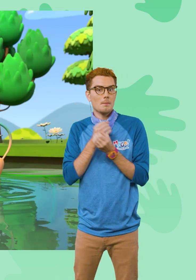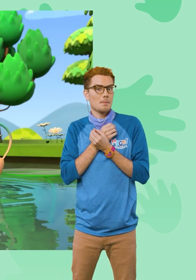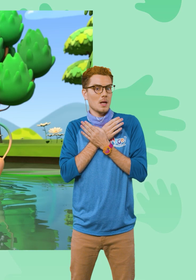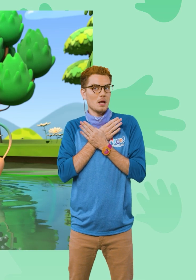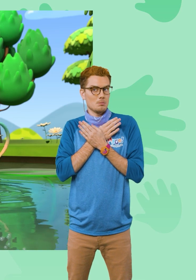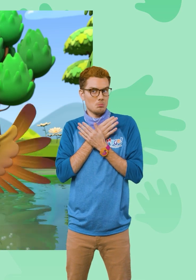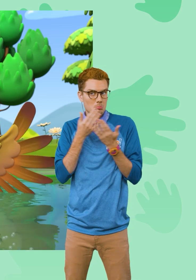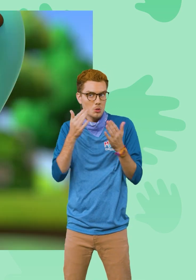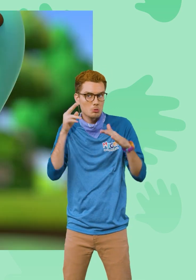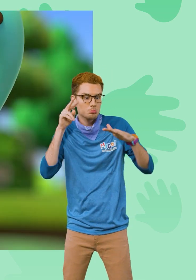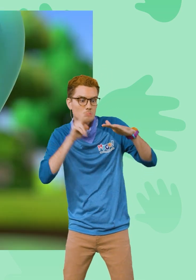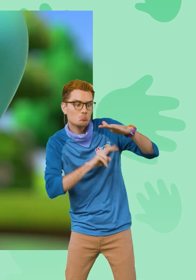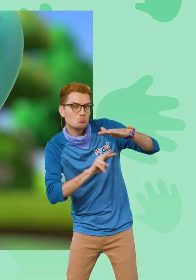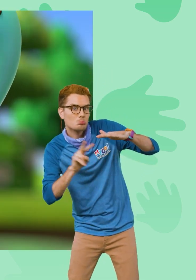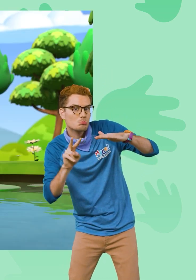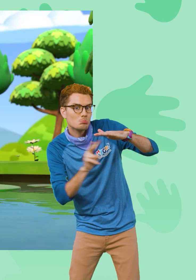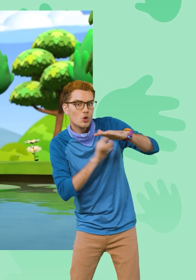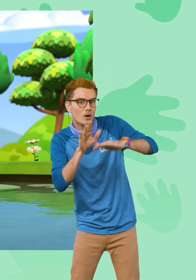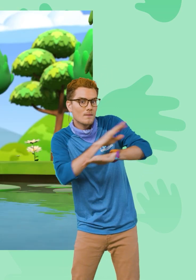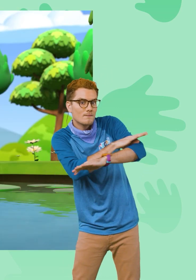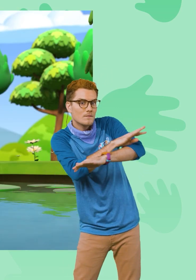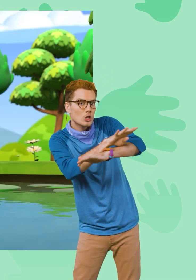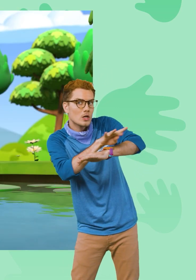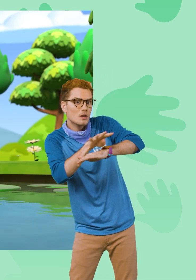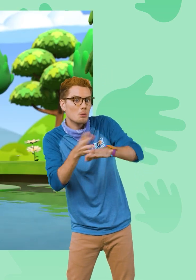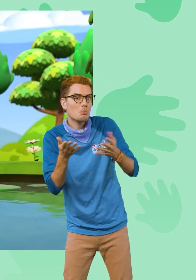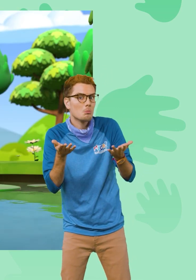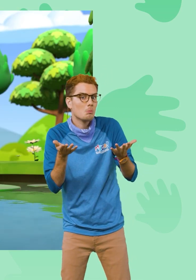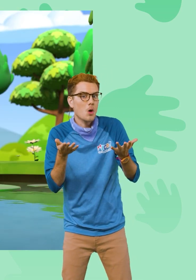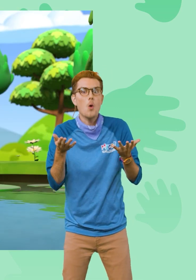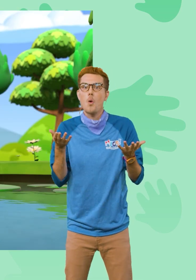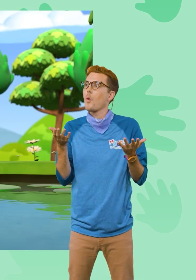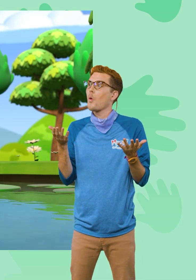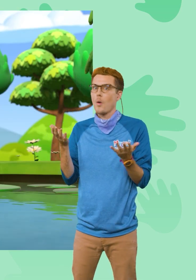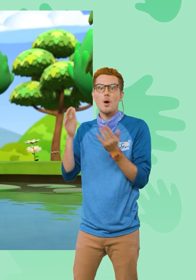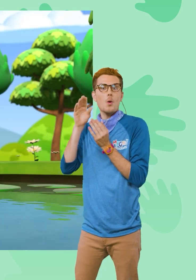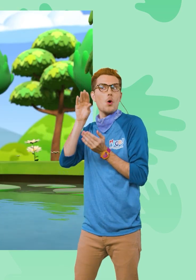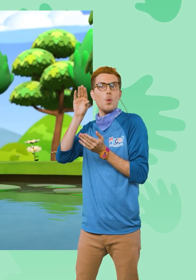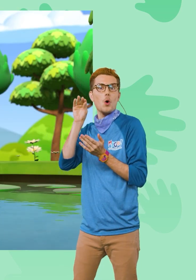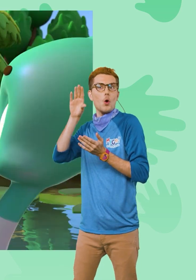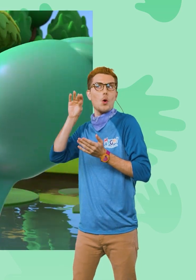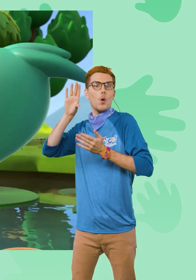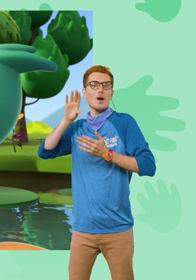to do with our feathers. Yo, Terry, let Blippi have a look under your feathers.